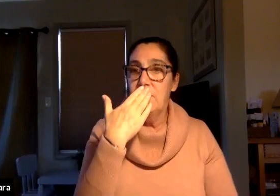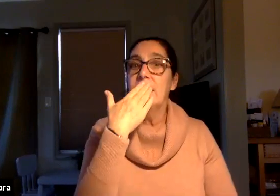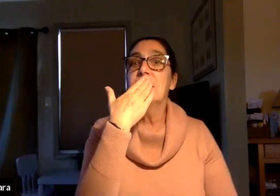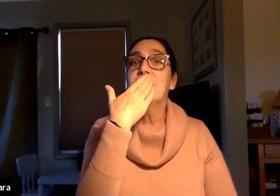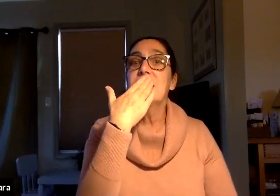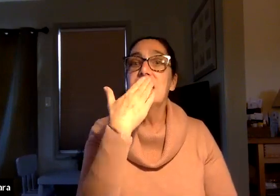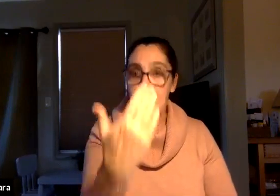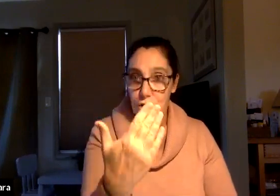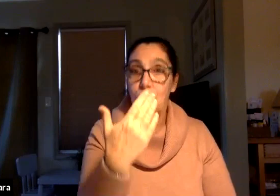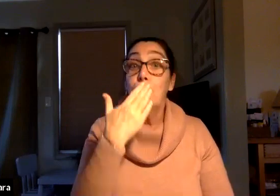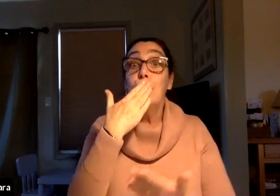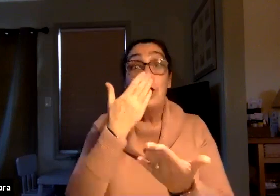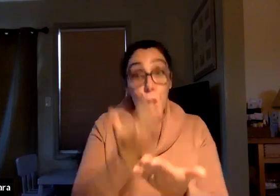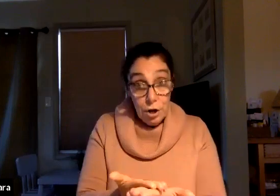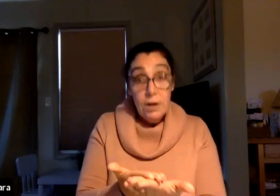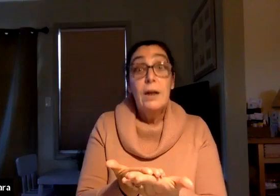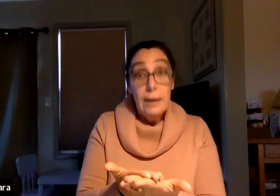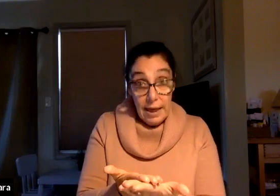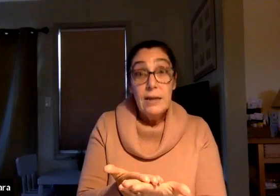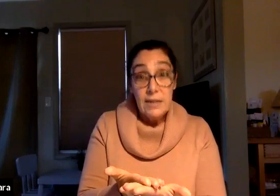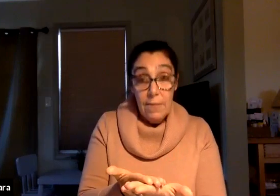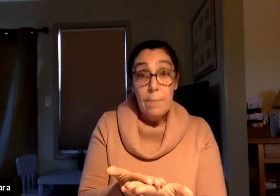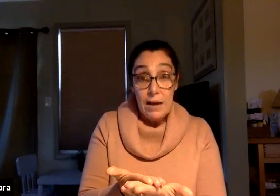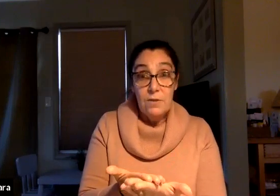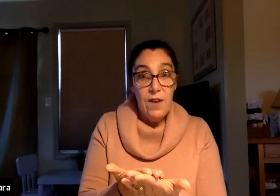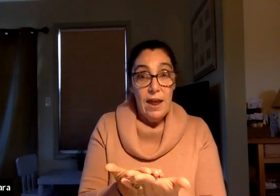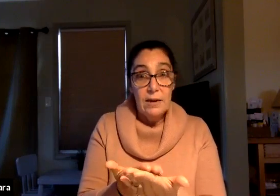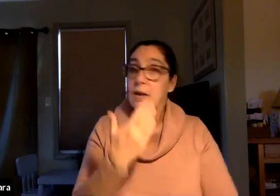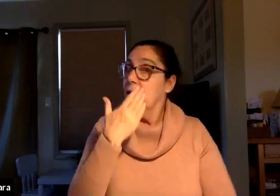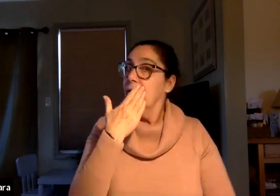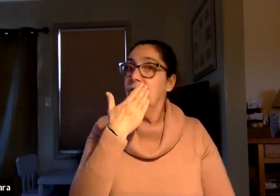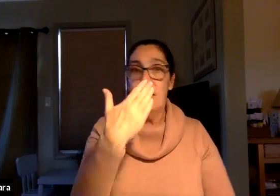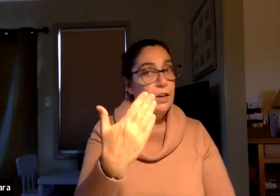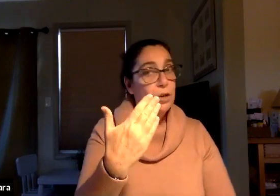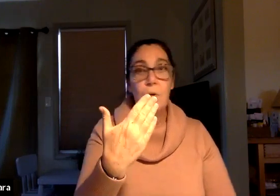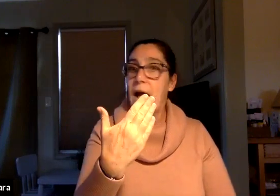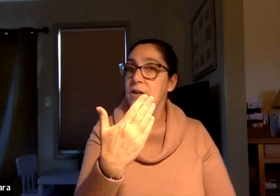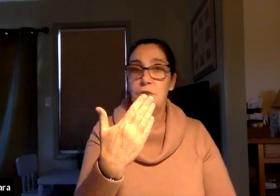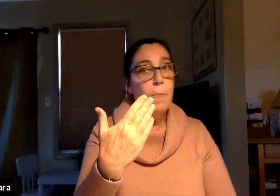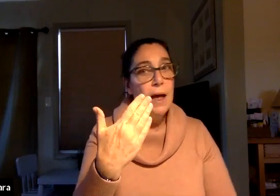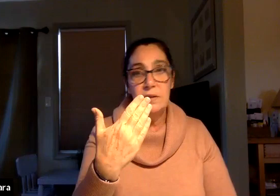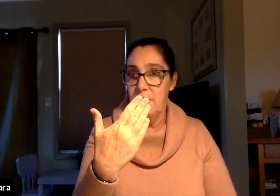hand. Just thank you. Good lands on the passive hand. Thank you has no passive